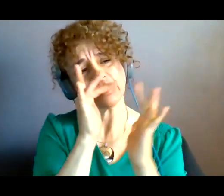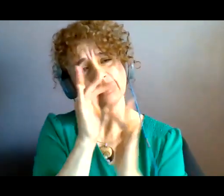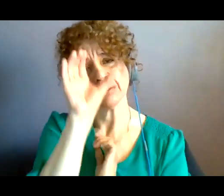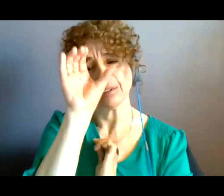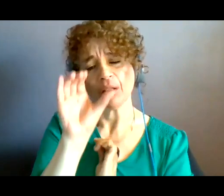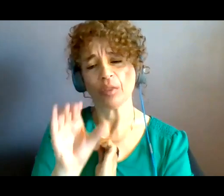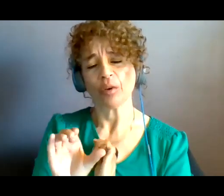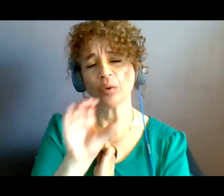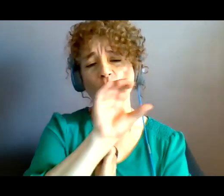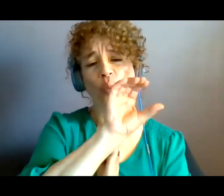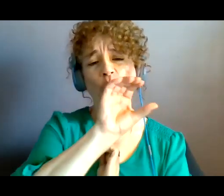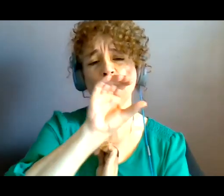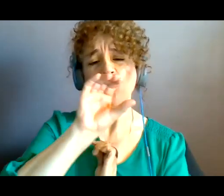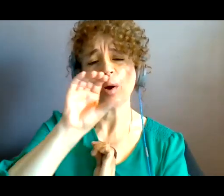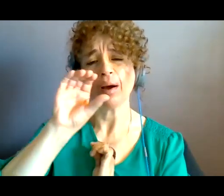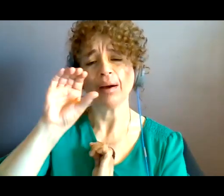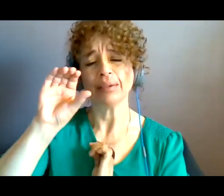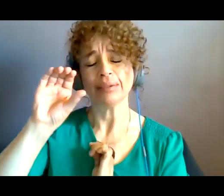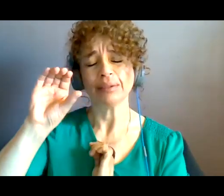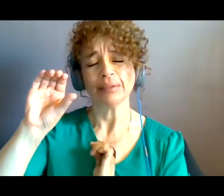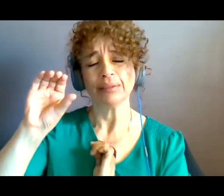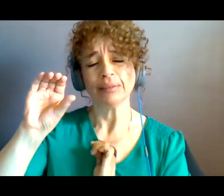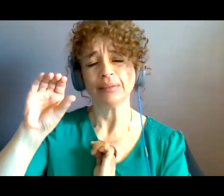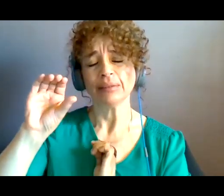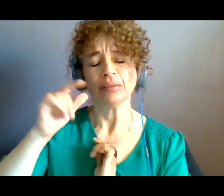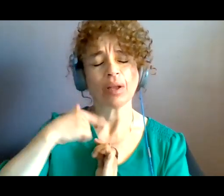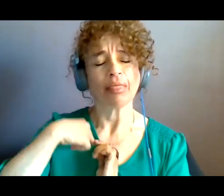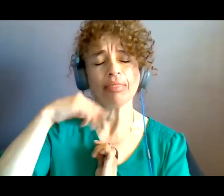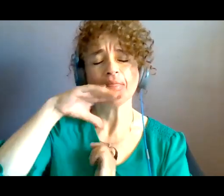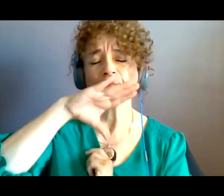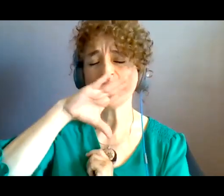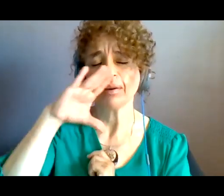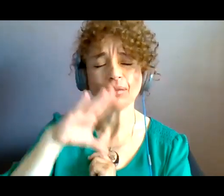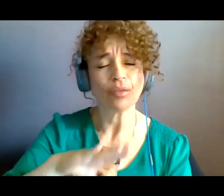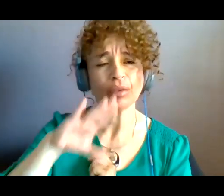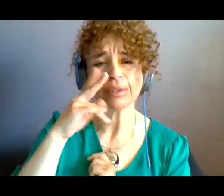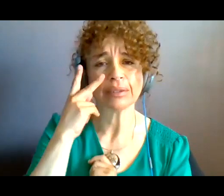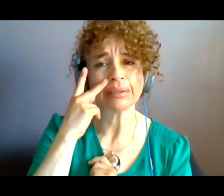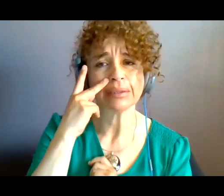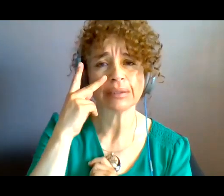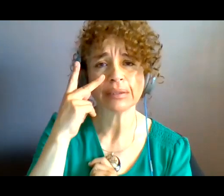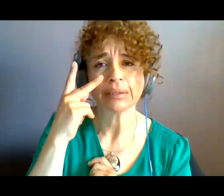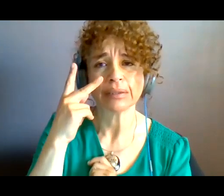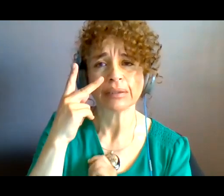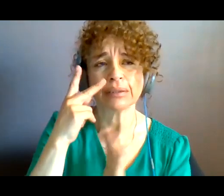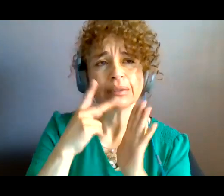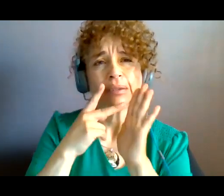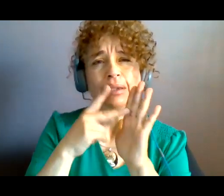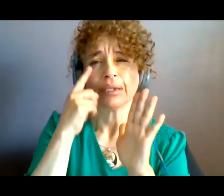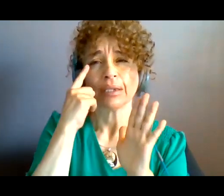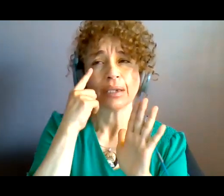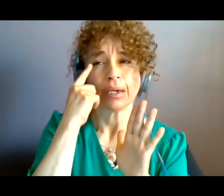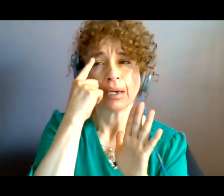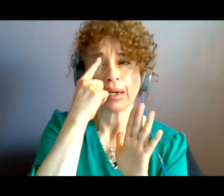cross, and I'd never ever seen anything like the